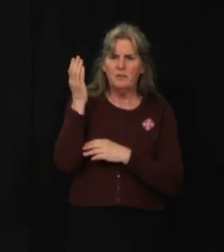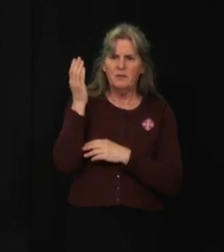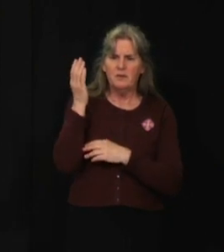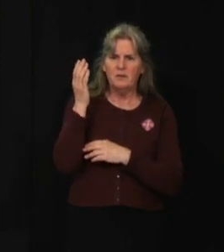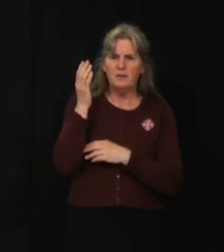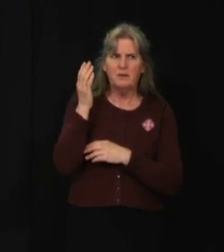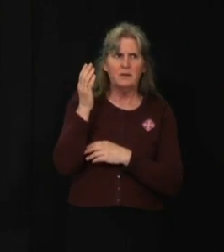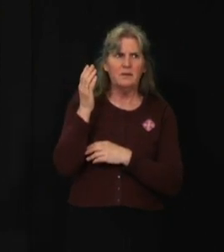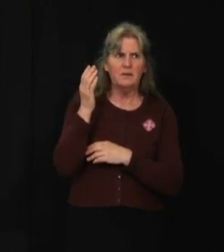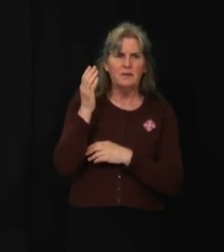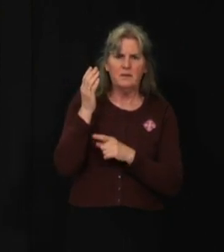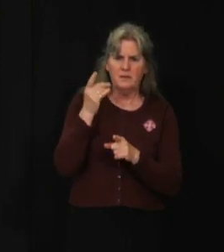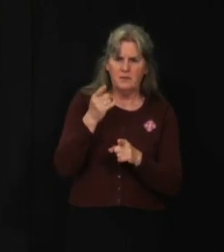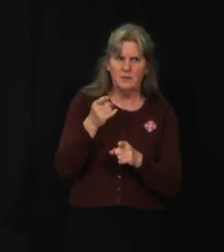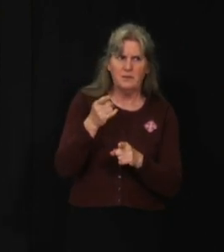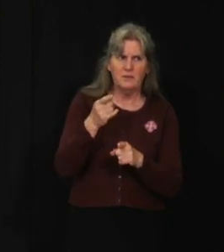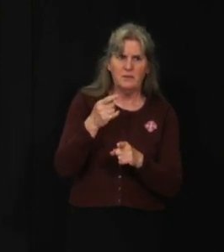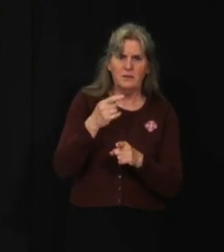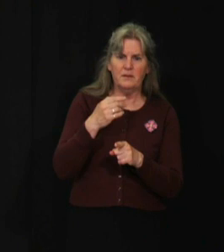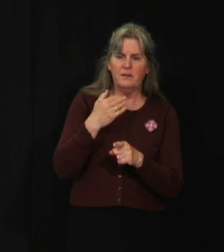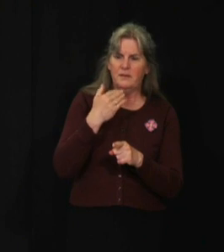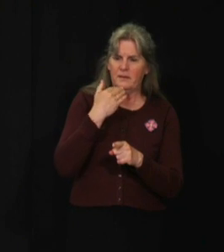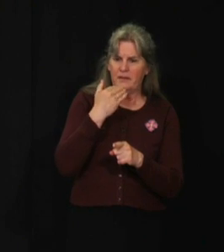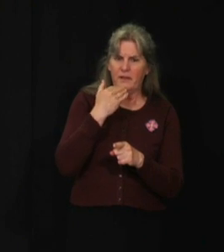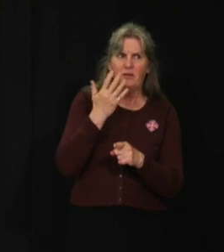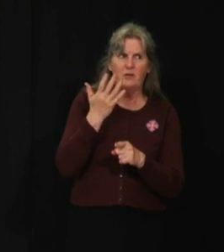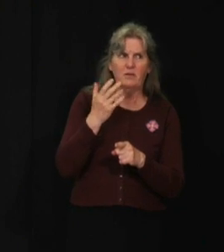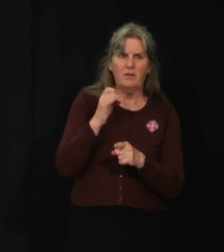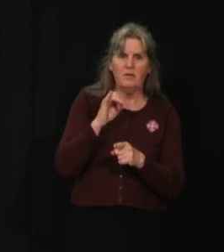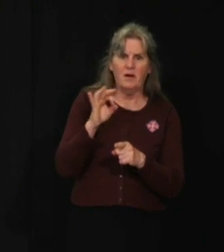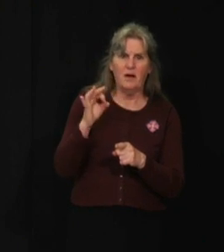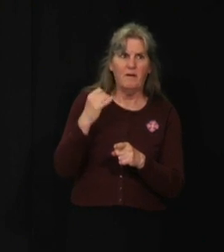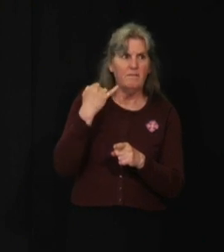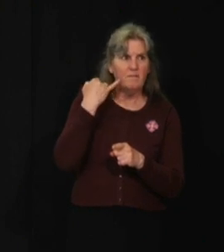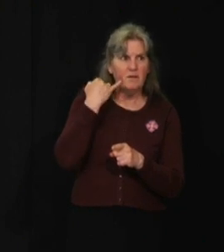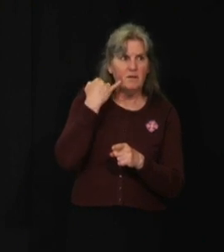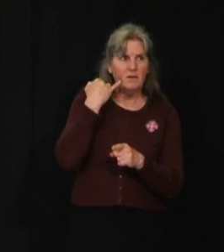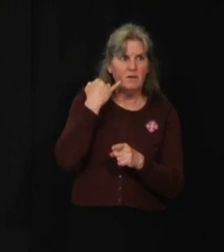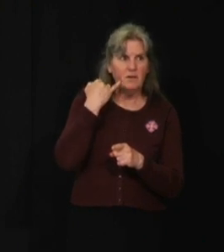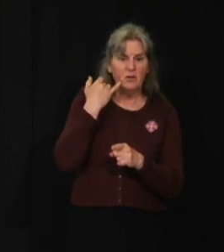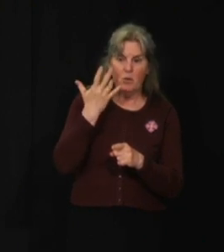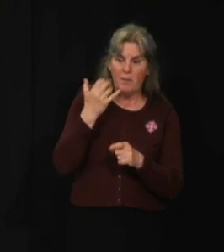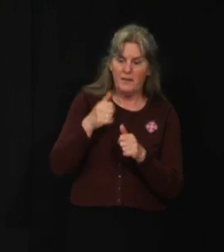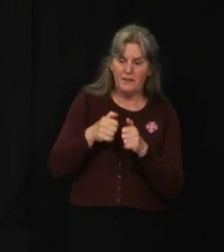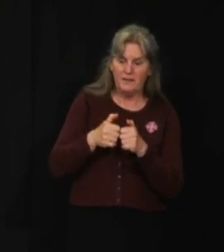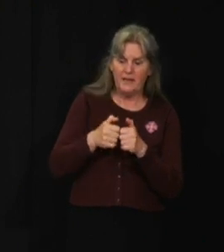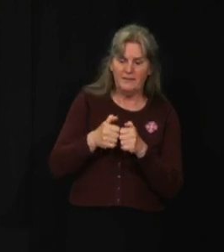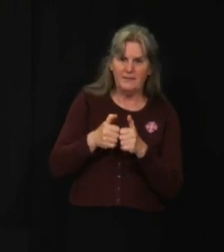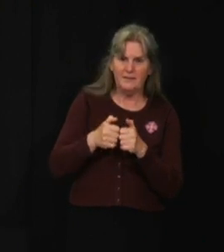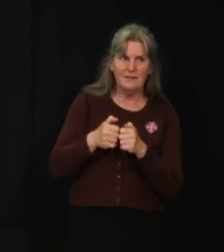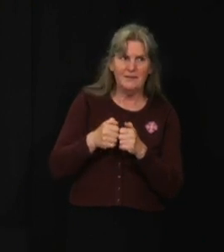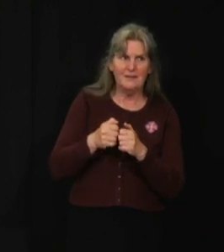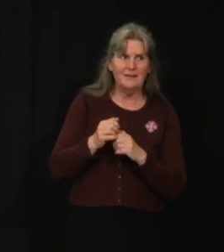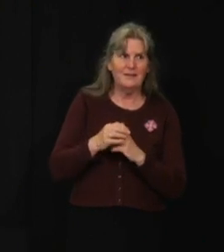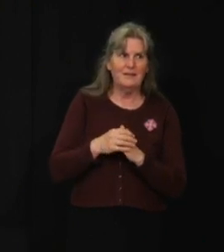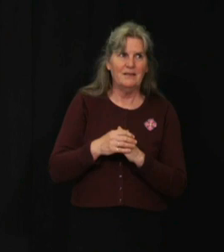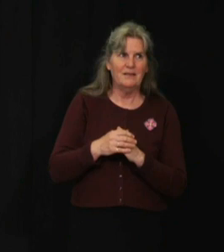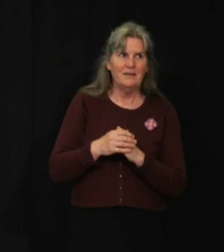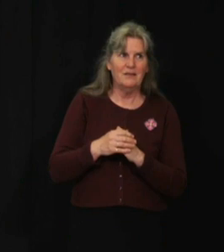français. Oui, merci. Tu peux me texter. Non.